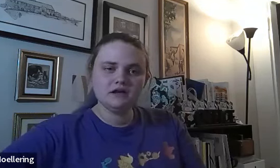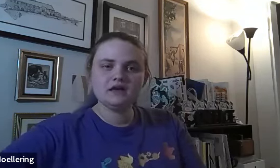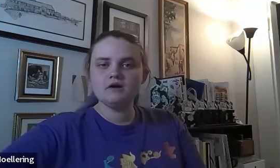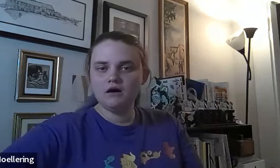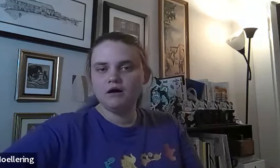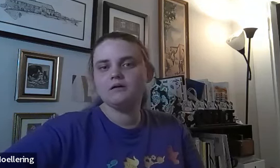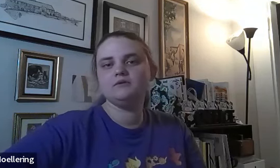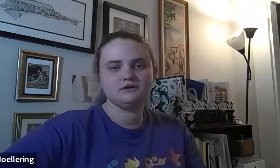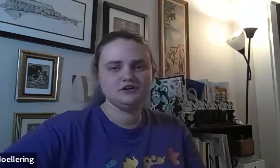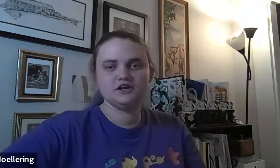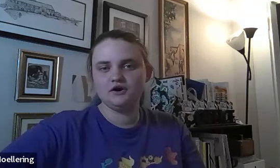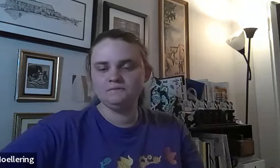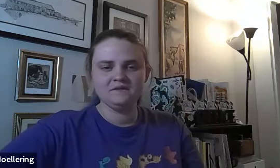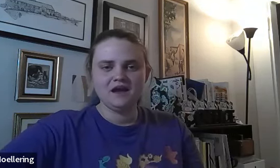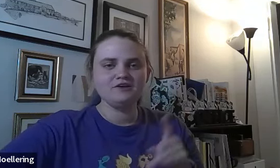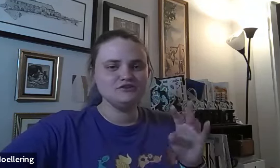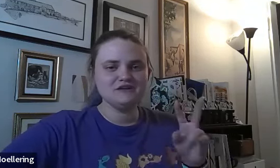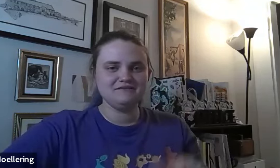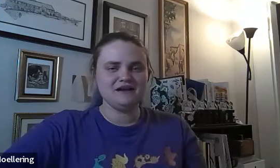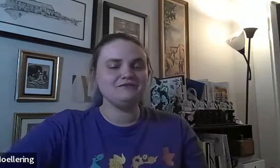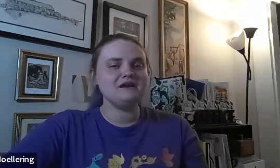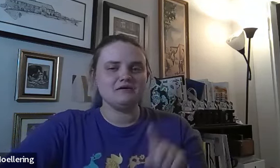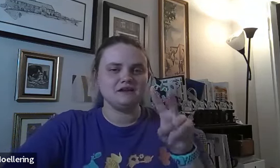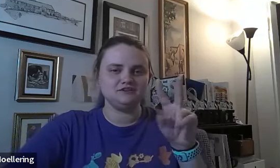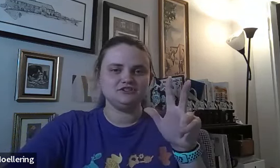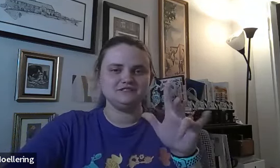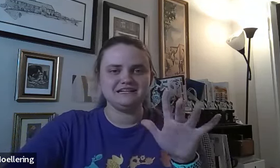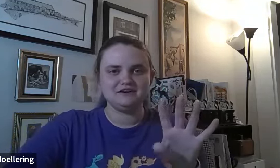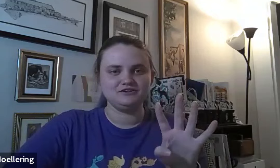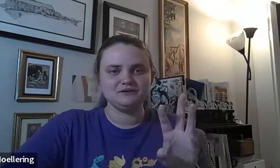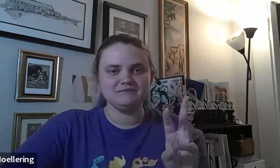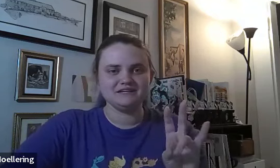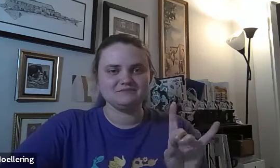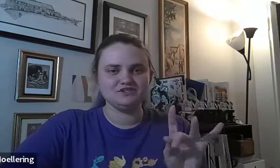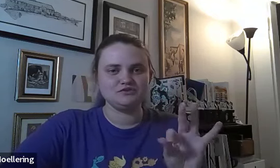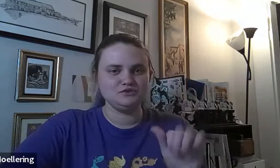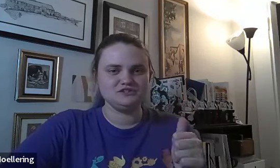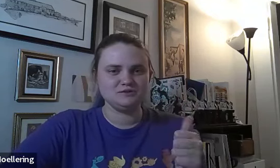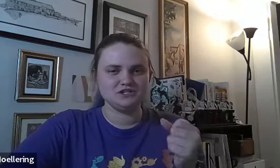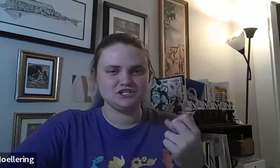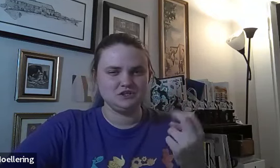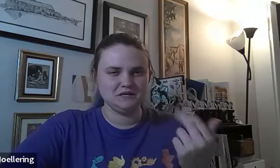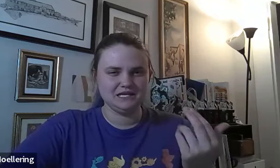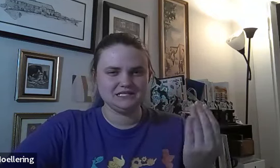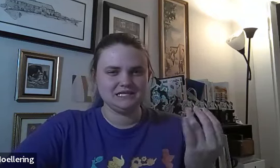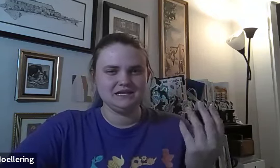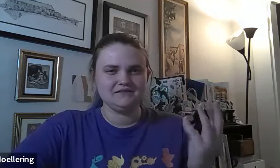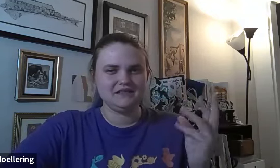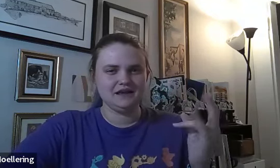okay, I'm calm, or I'll do that every now and then. I'll just start sitting there doing it because I'm so used to it just doing it that like I